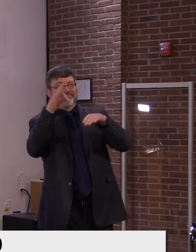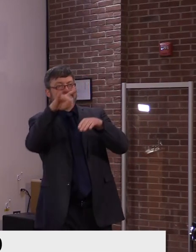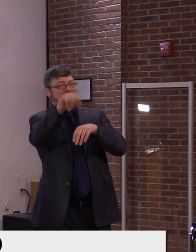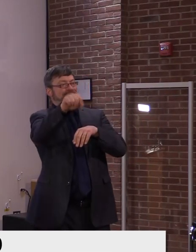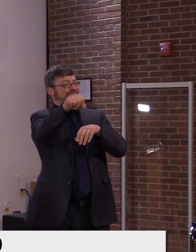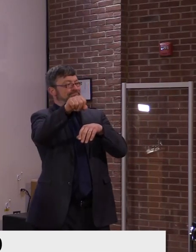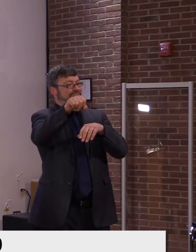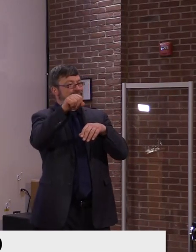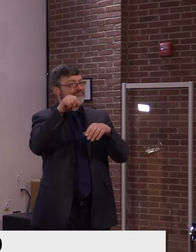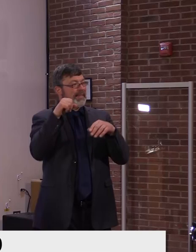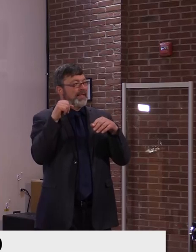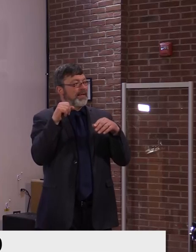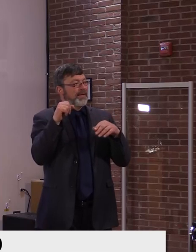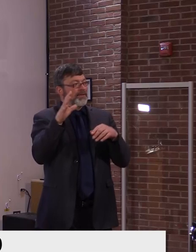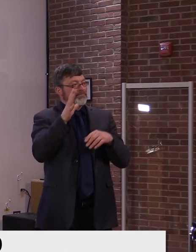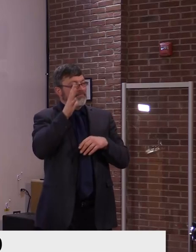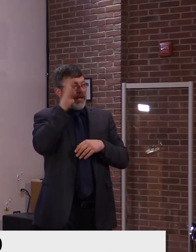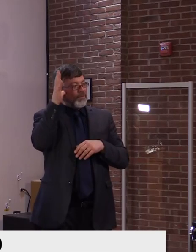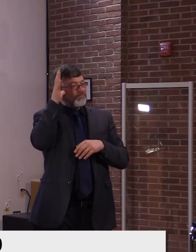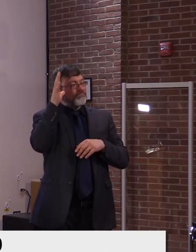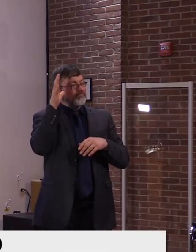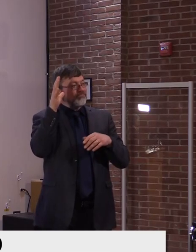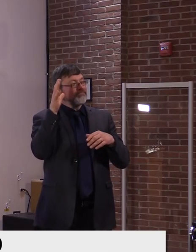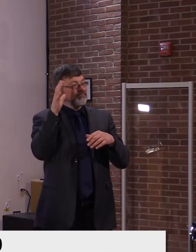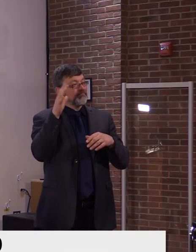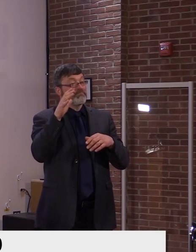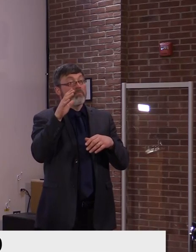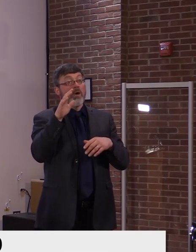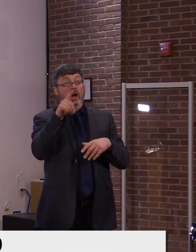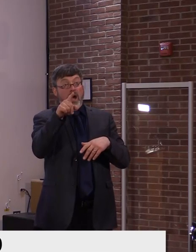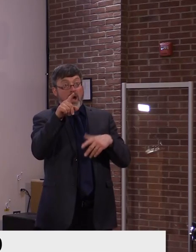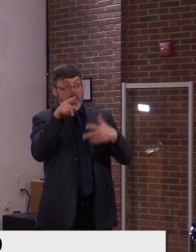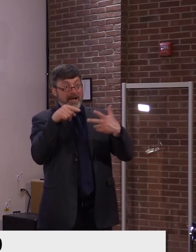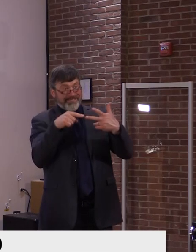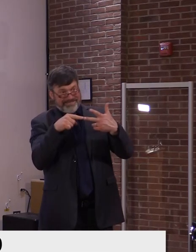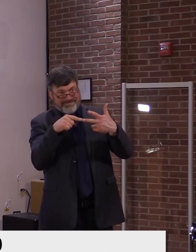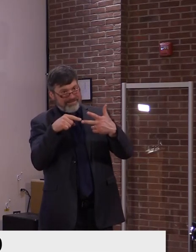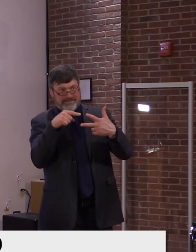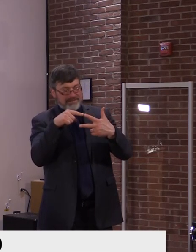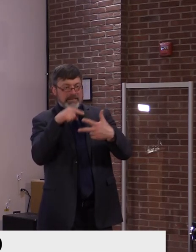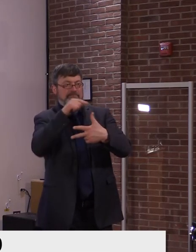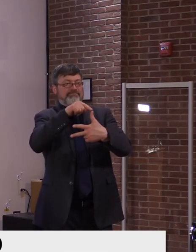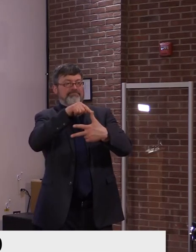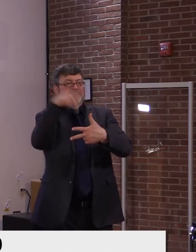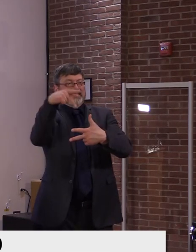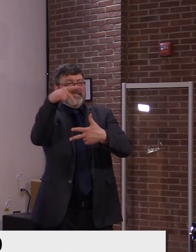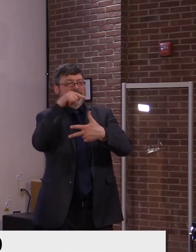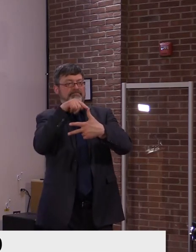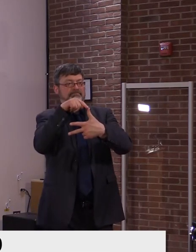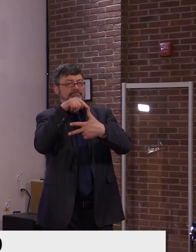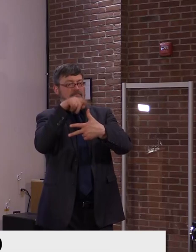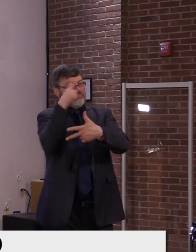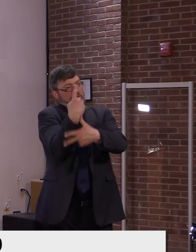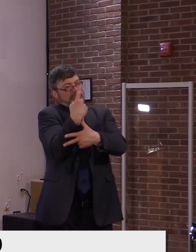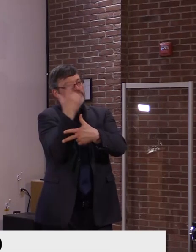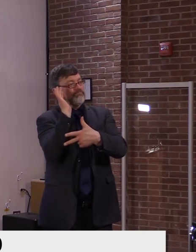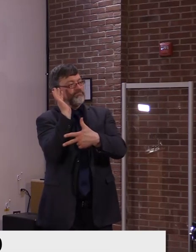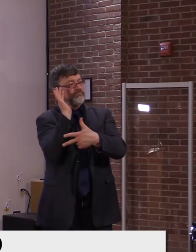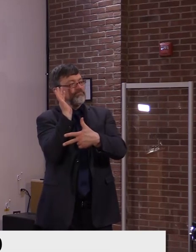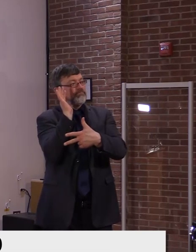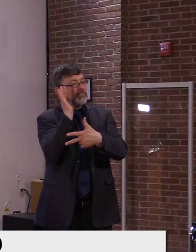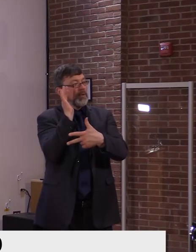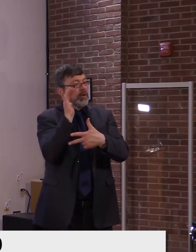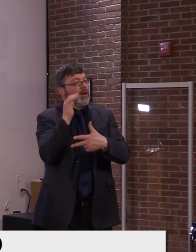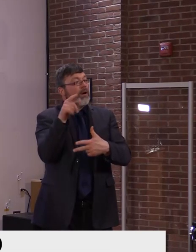the Pfizer dose, and so they will have to sign up for the Pfizer dose. When they sign up, they will need a parental or